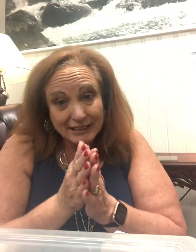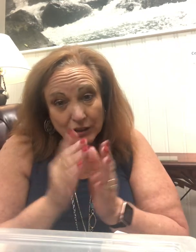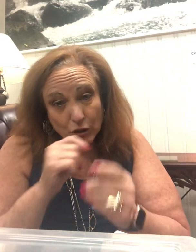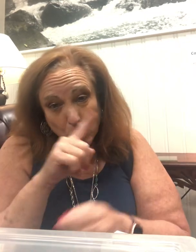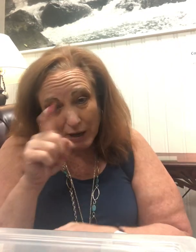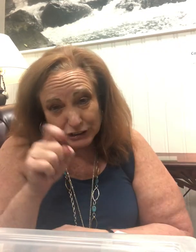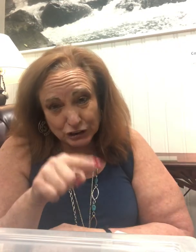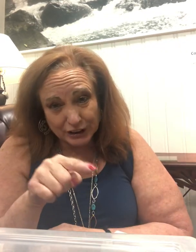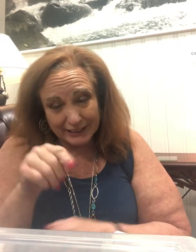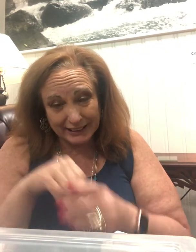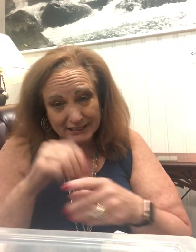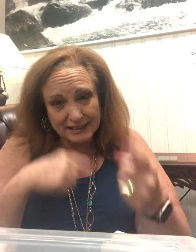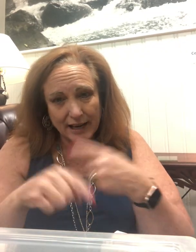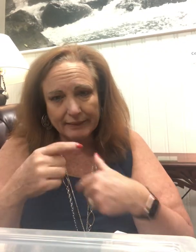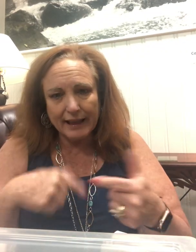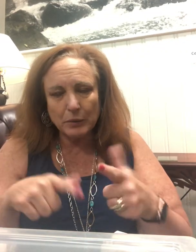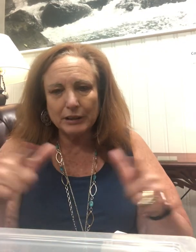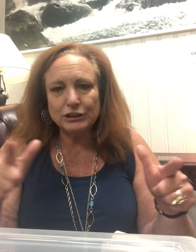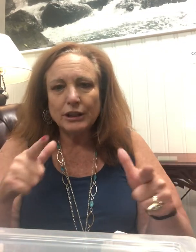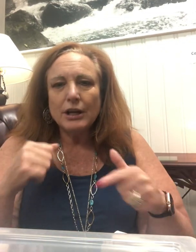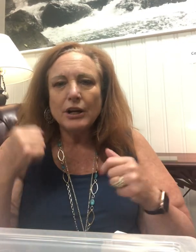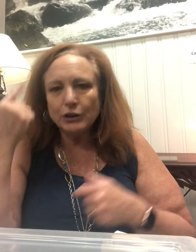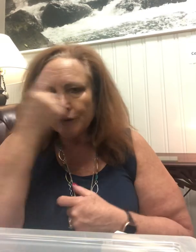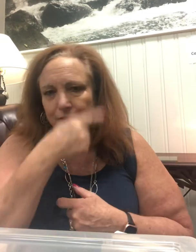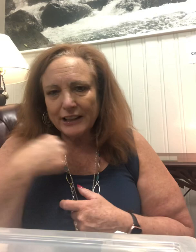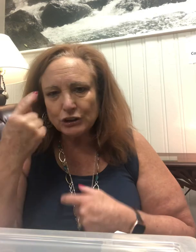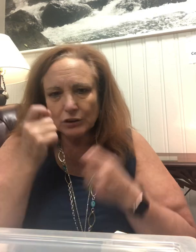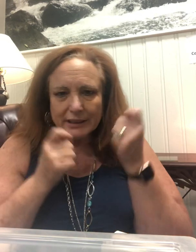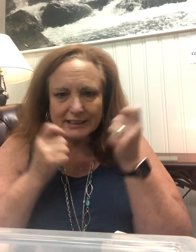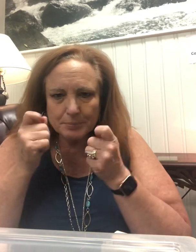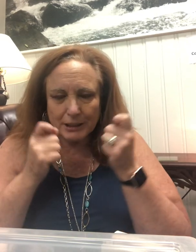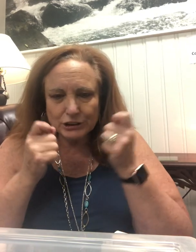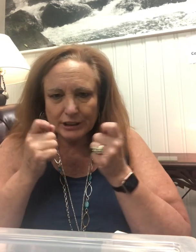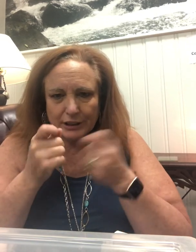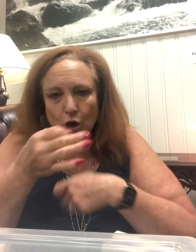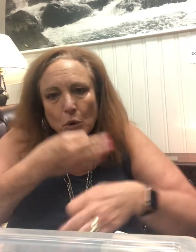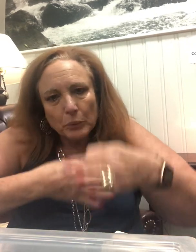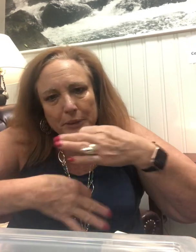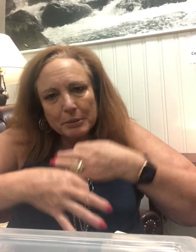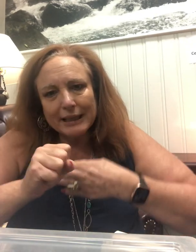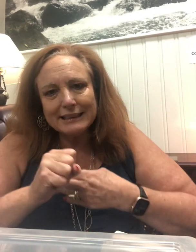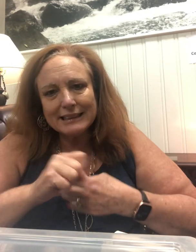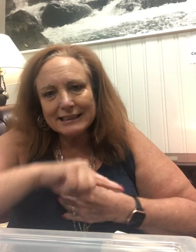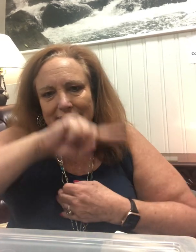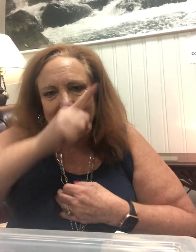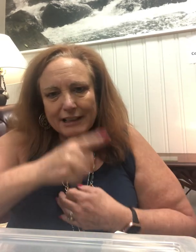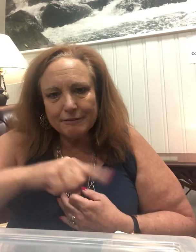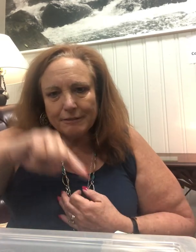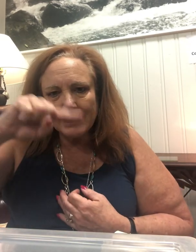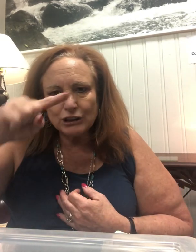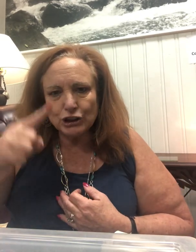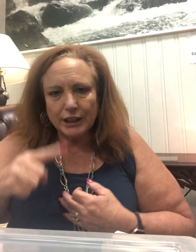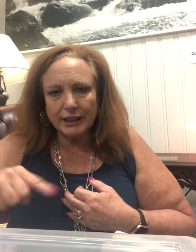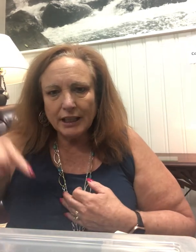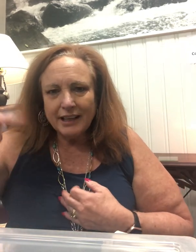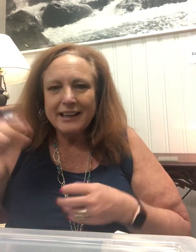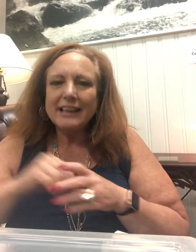a question in sign language. Your facial expression replaces the inflection in